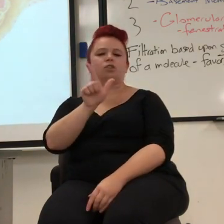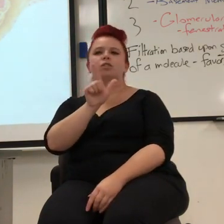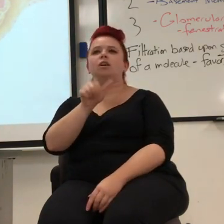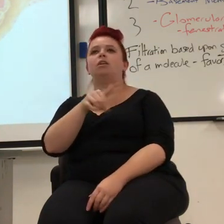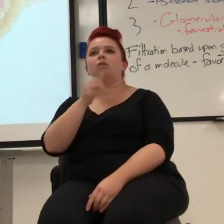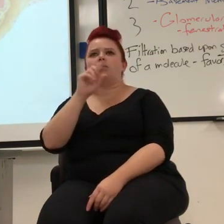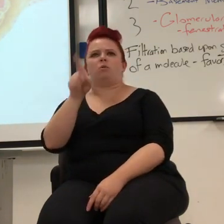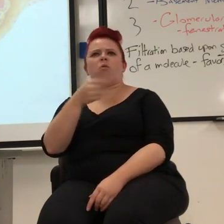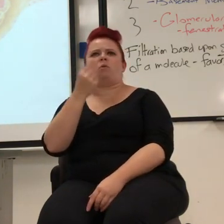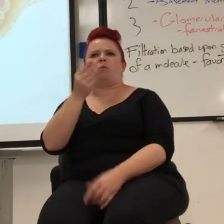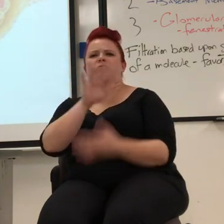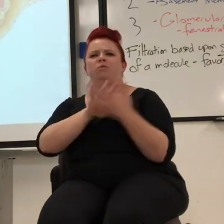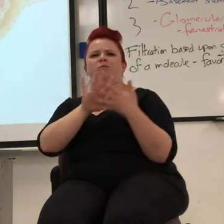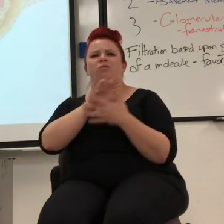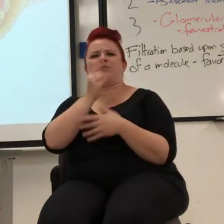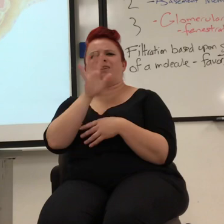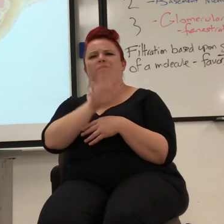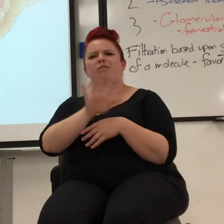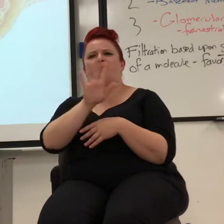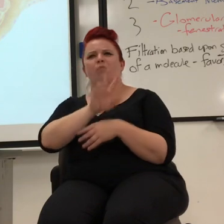your plasma.